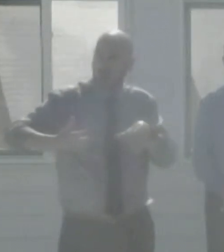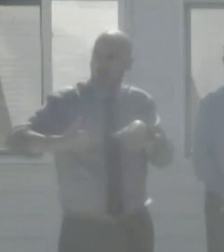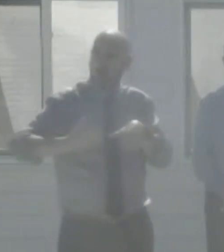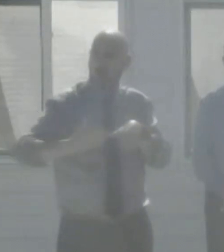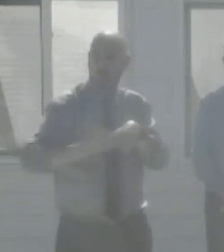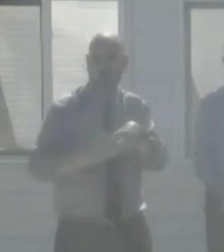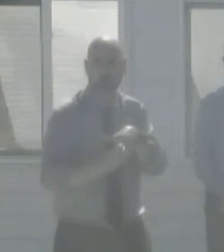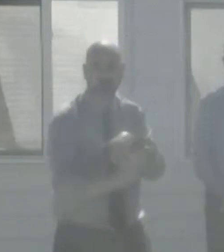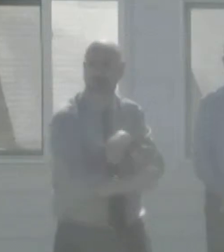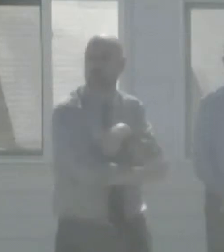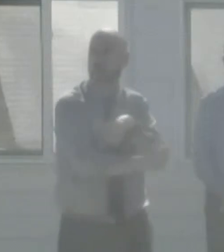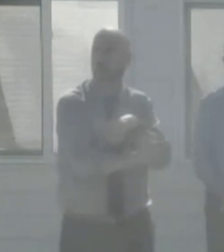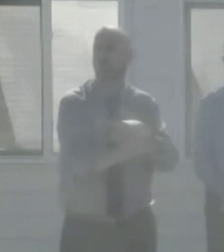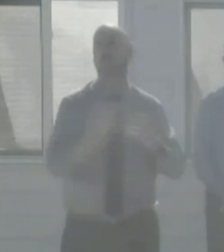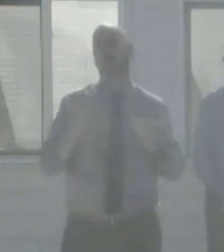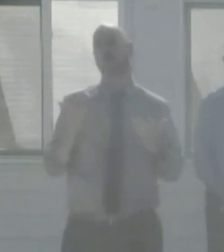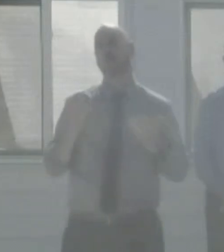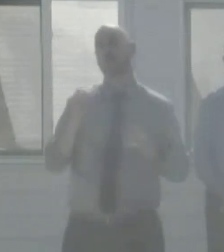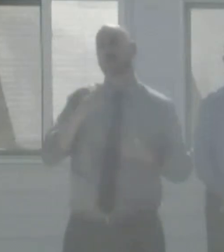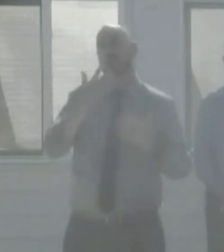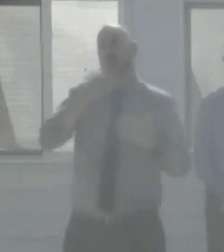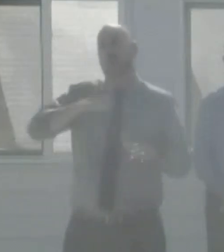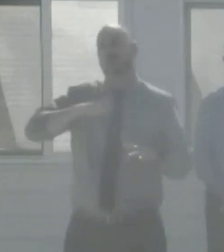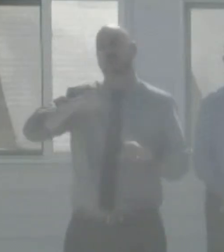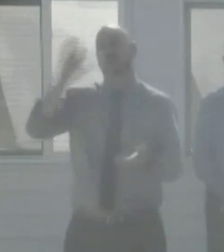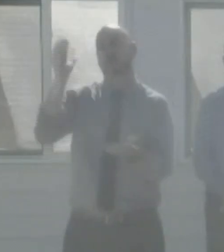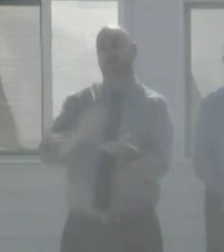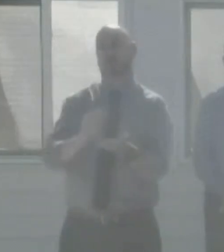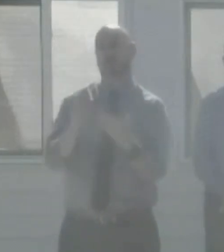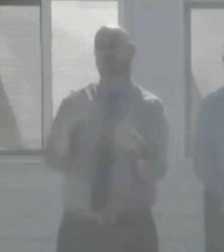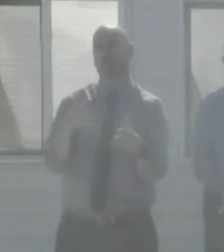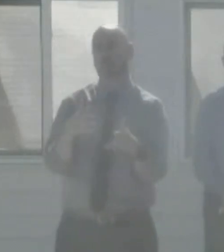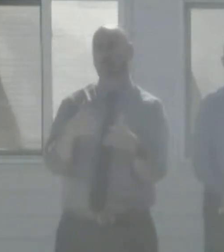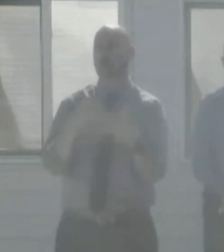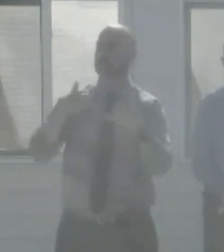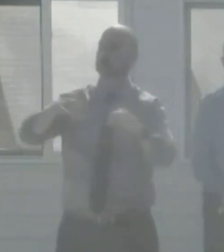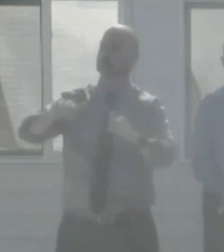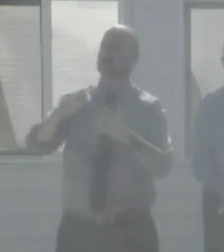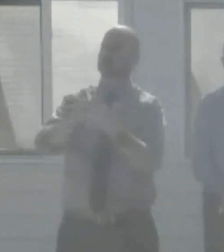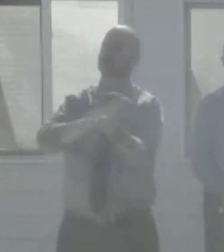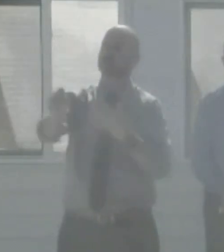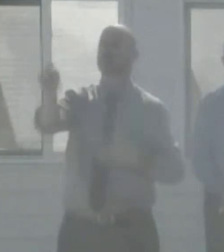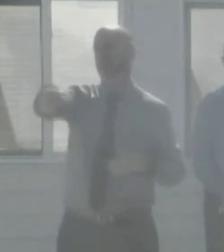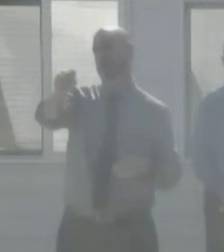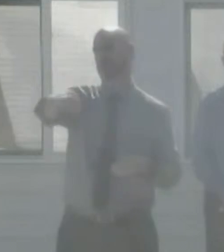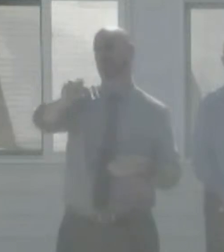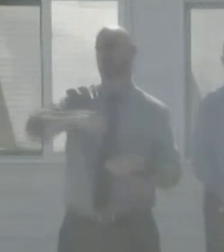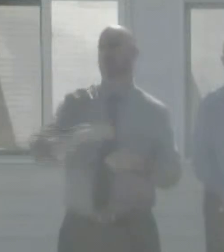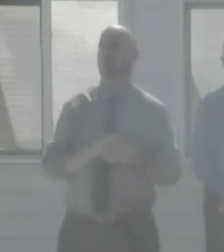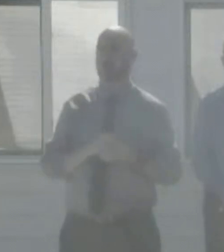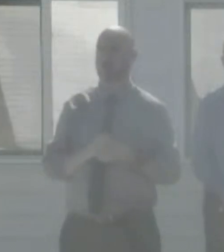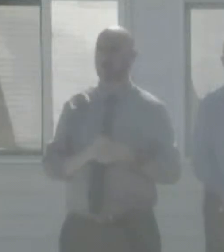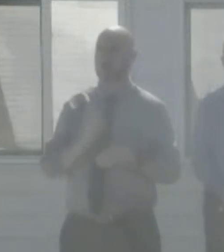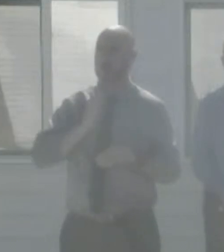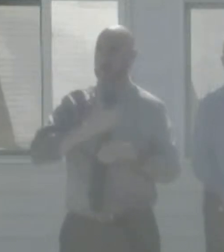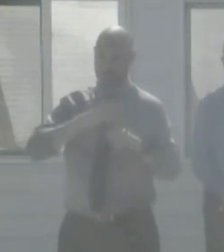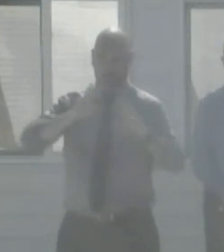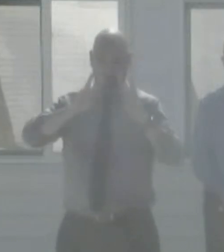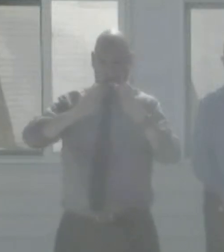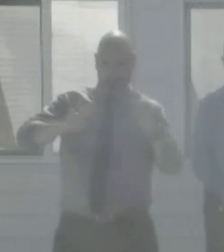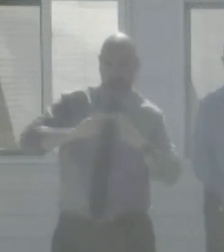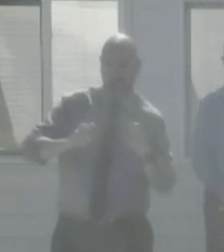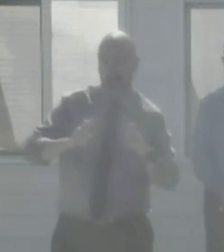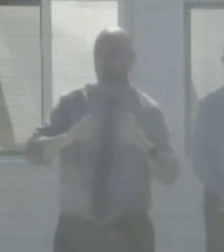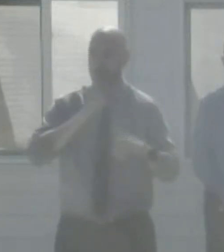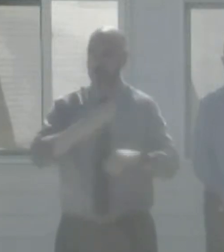winds were a little bit tamer. Still enough to do a lot of damage, but in terms of our assessments and being able to bounce back,